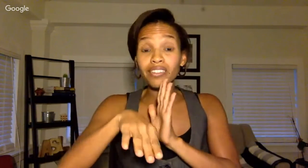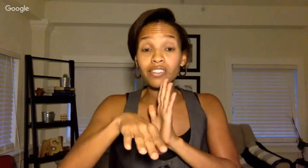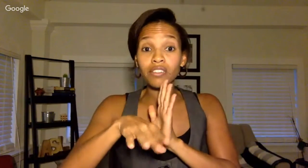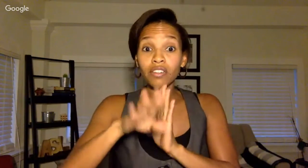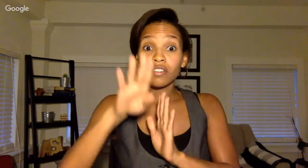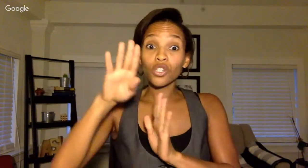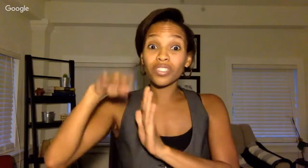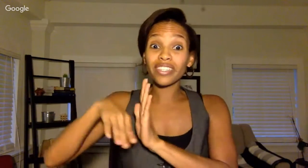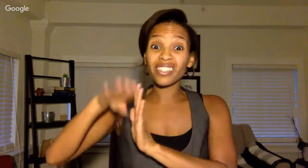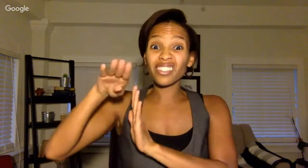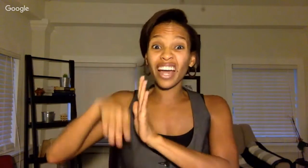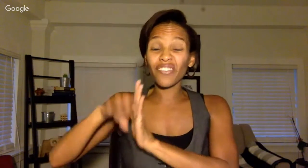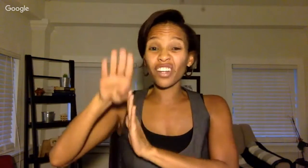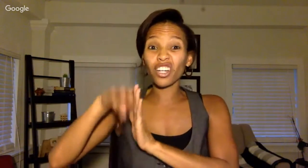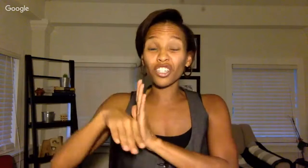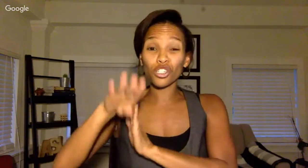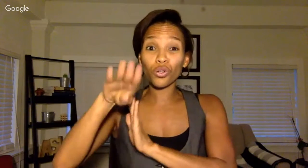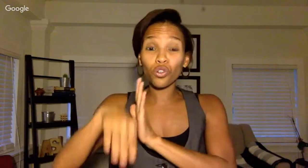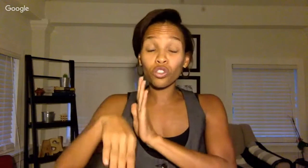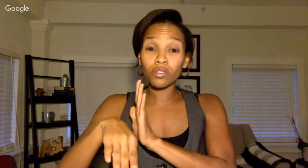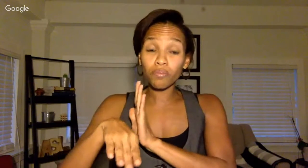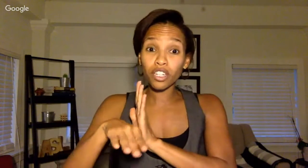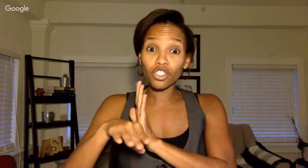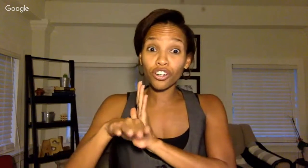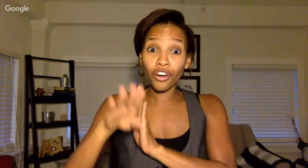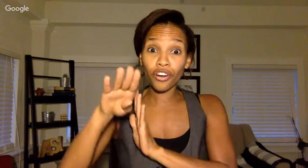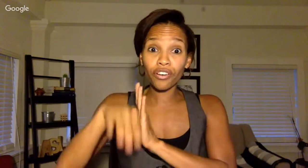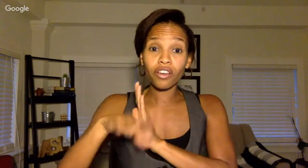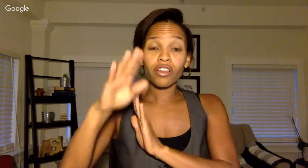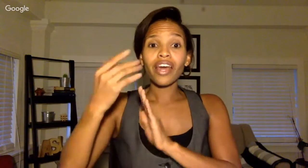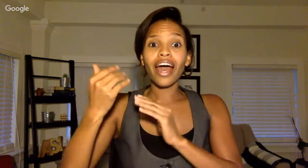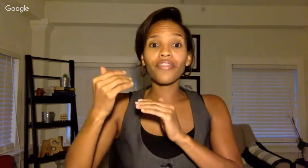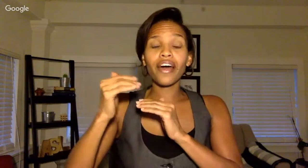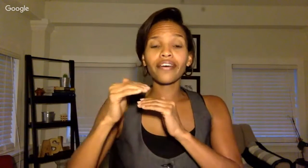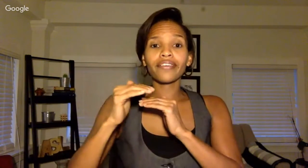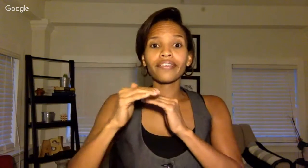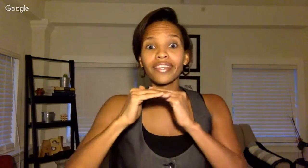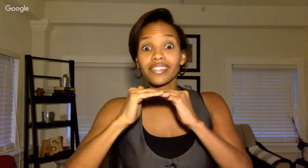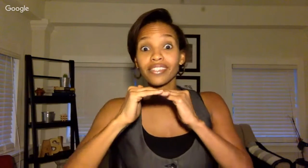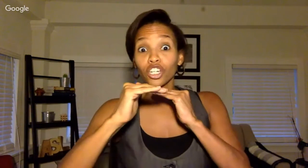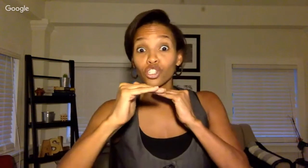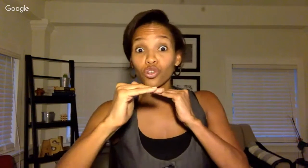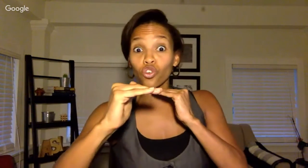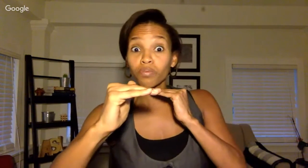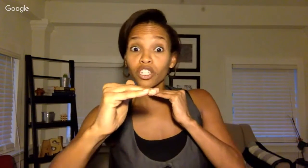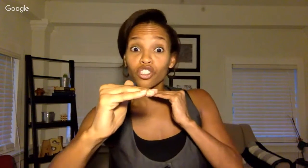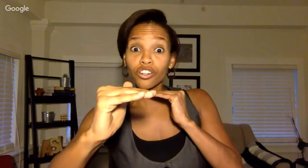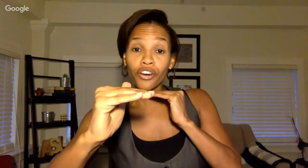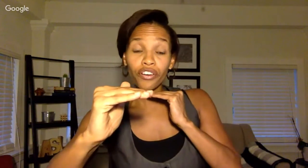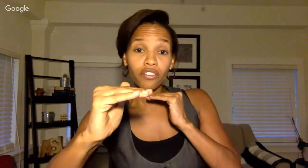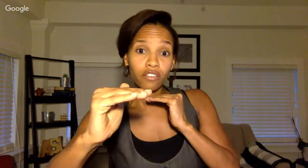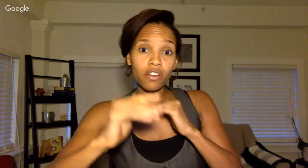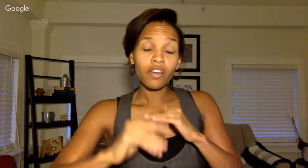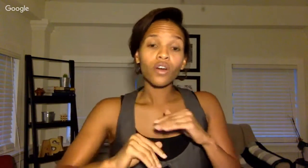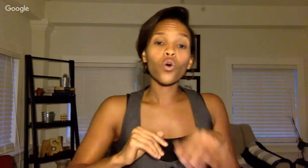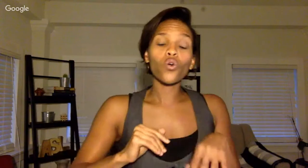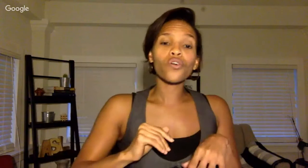place. So this is kind of an uncontrolled blood sugar. And then this is a controlled blood sugar,